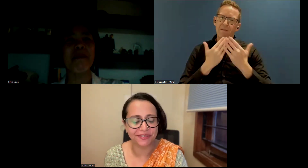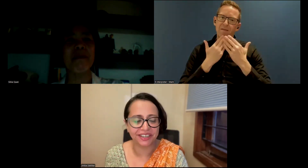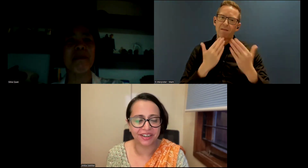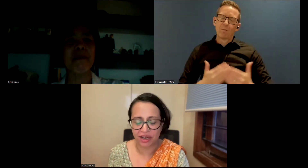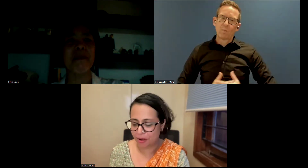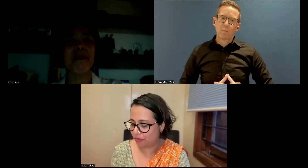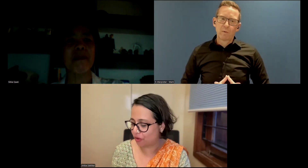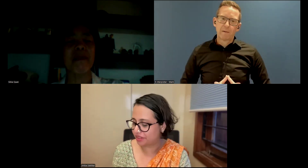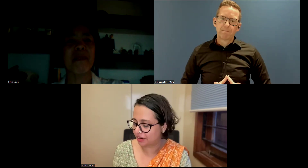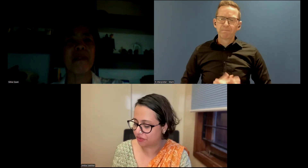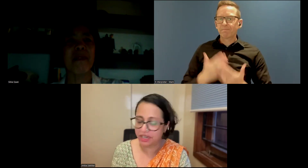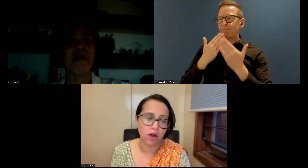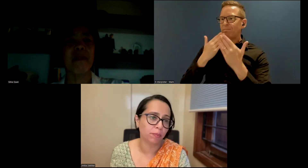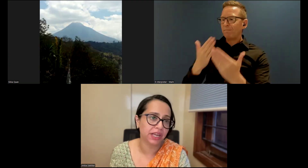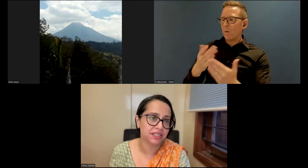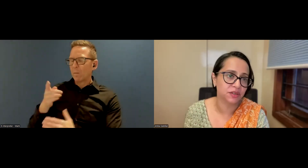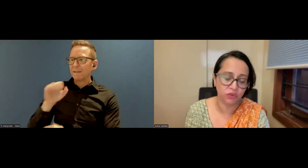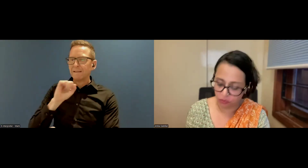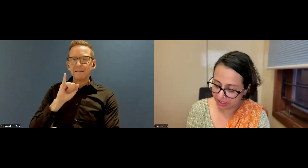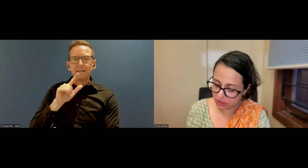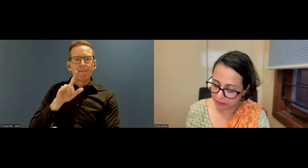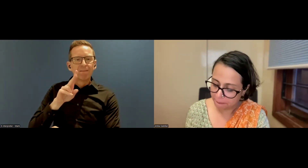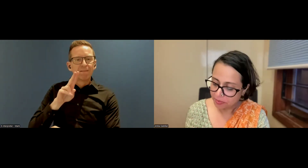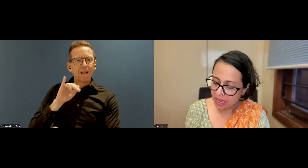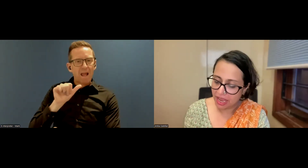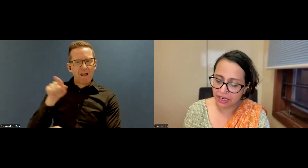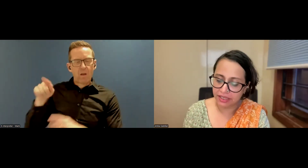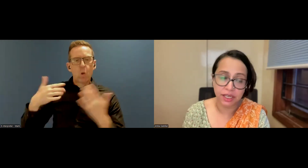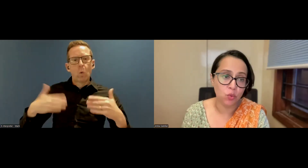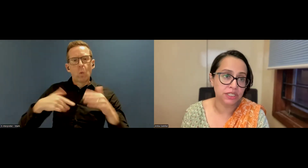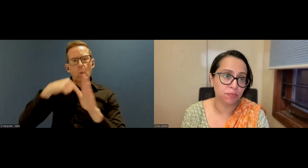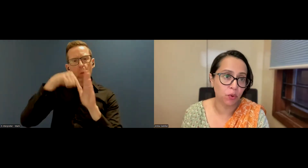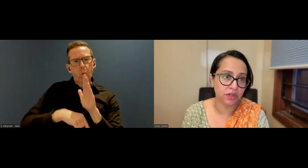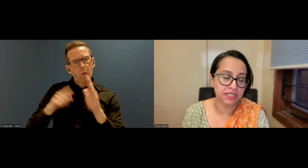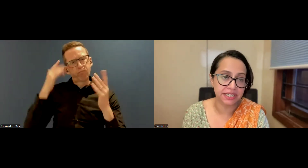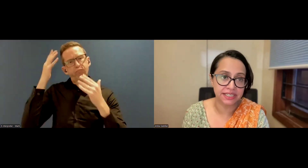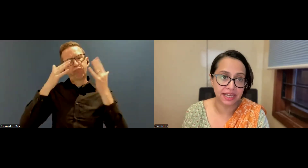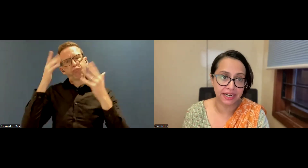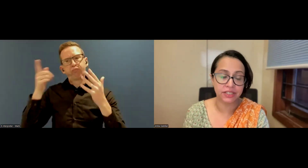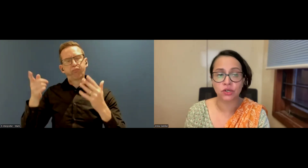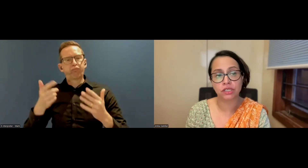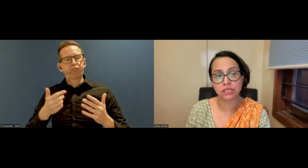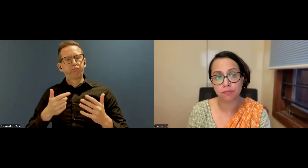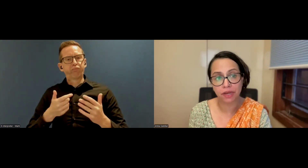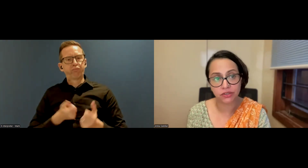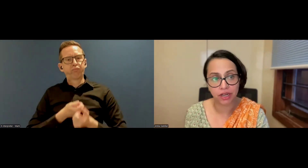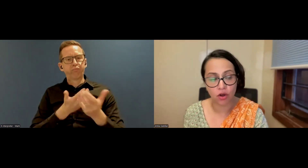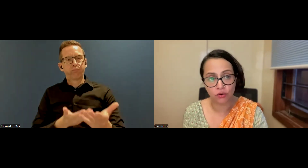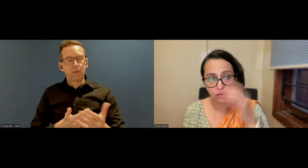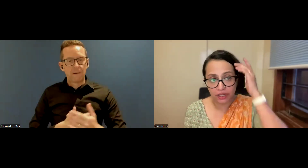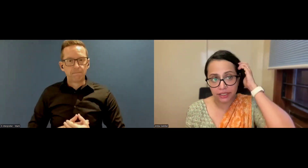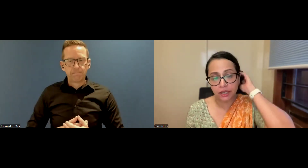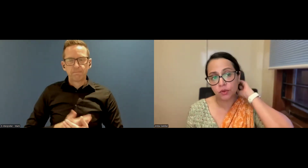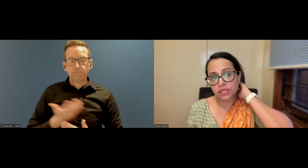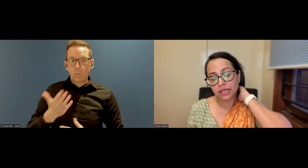much, Sylvia, for that very comprehensive reflection. And I think what's important is that it's not just a backtrack